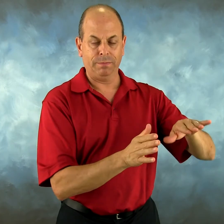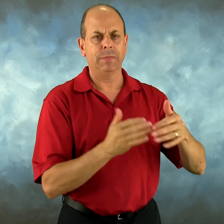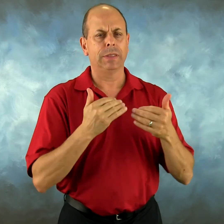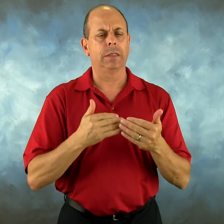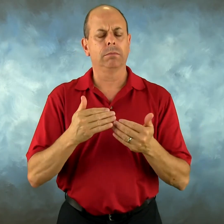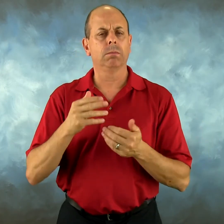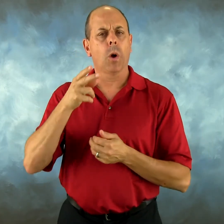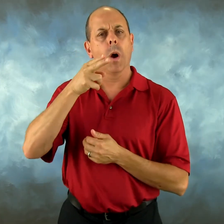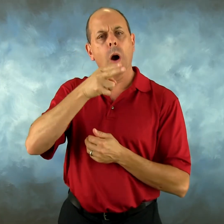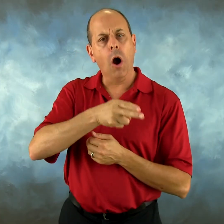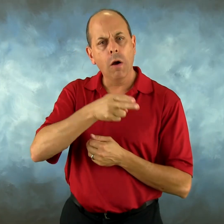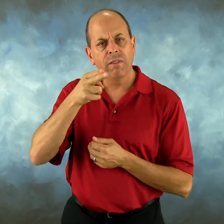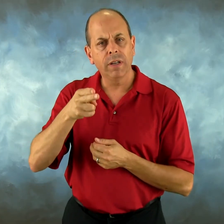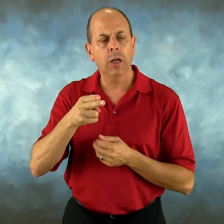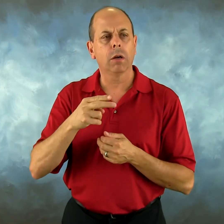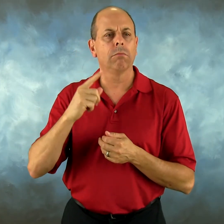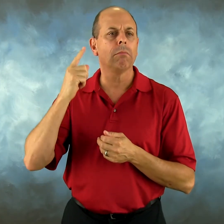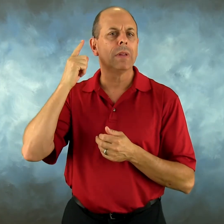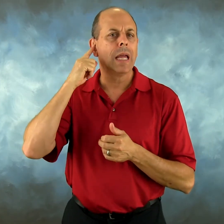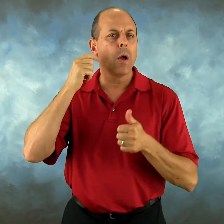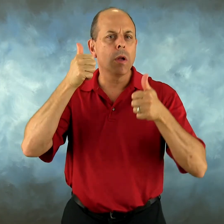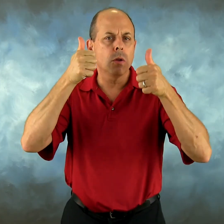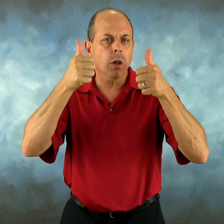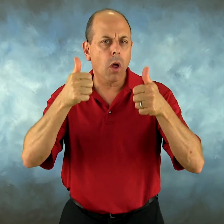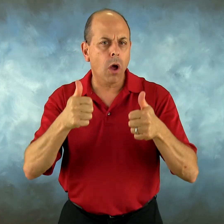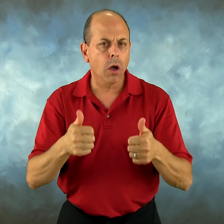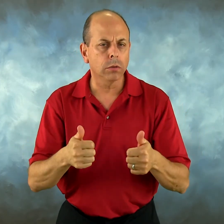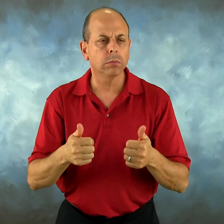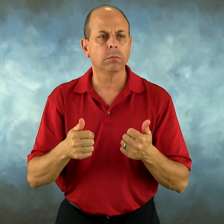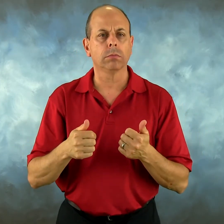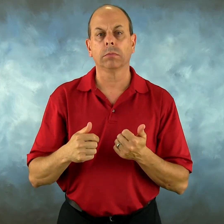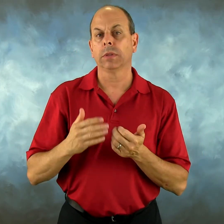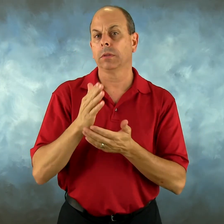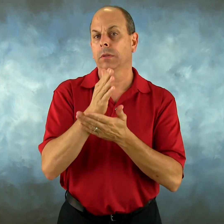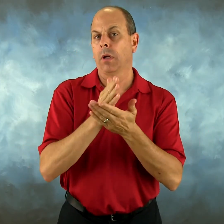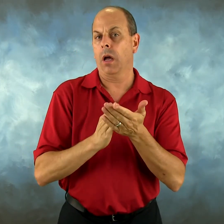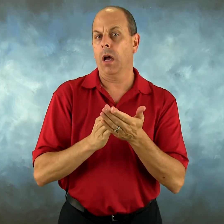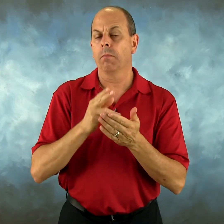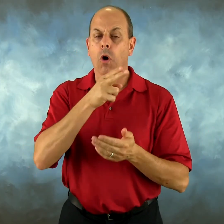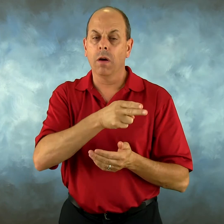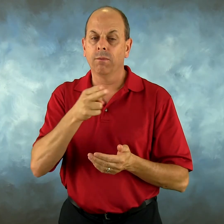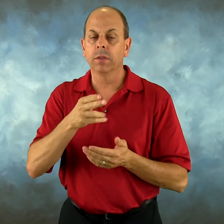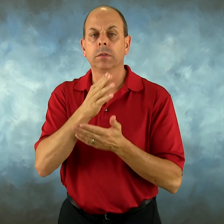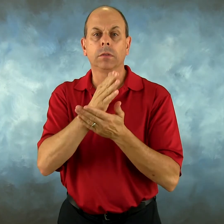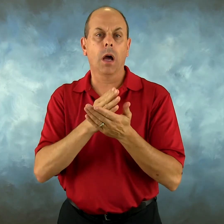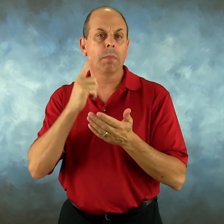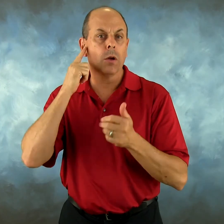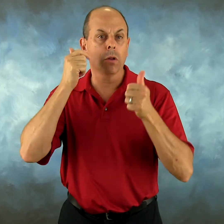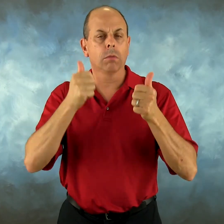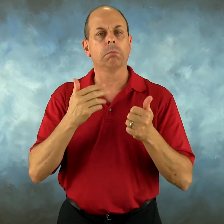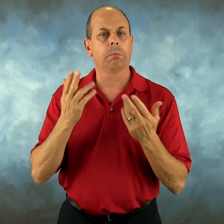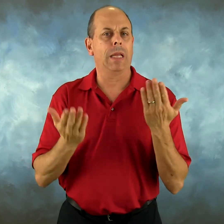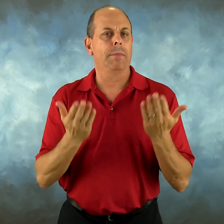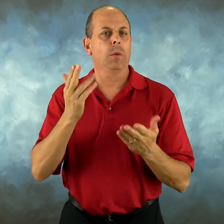We're done talking about deaf patients, and now we're going to focus on patients who are hard of hearing or have some type of hearing loss.